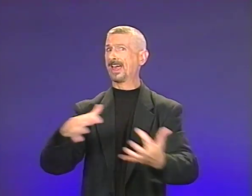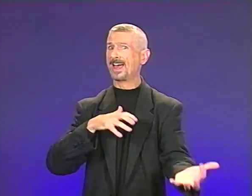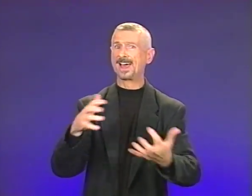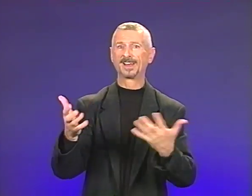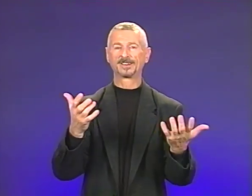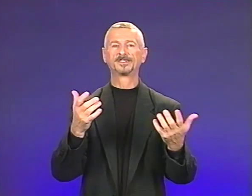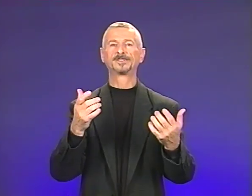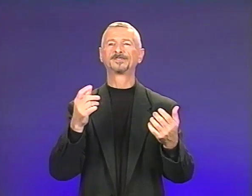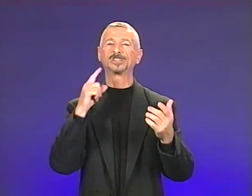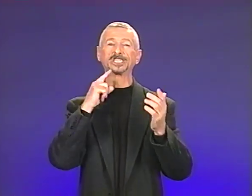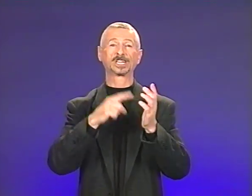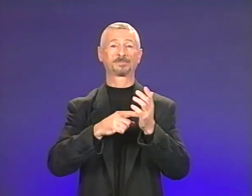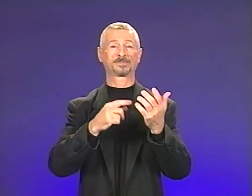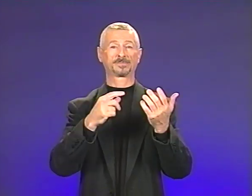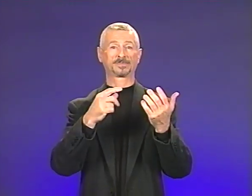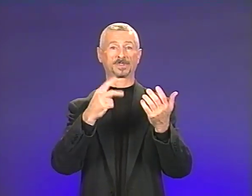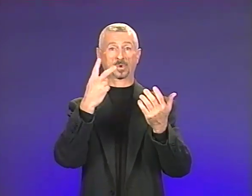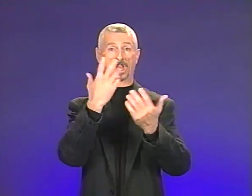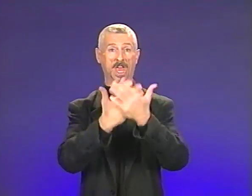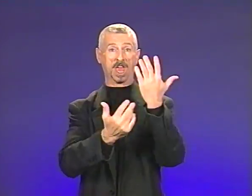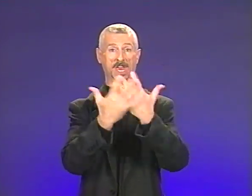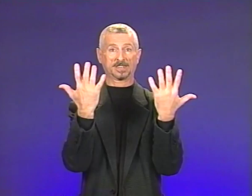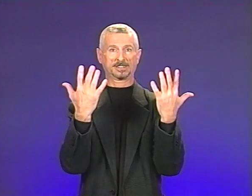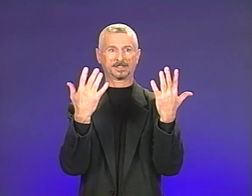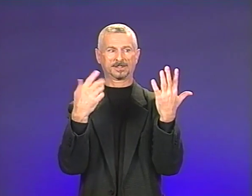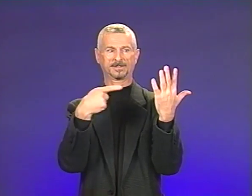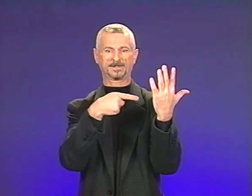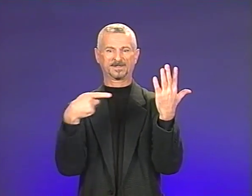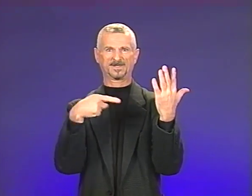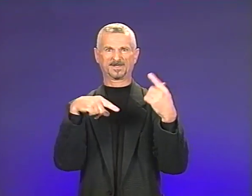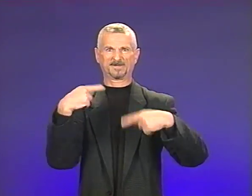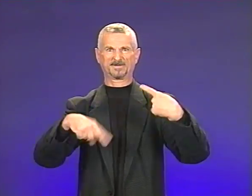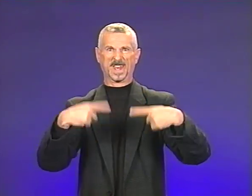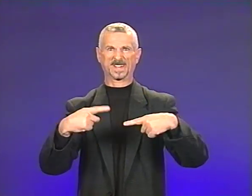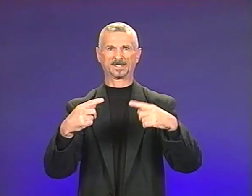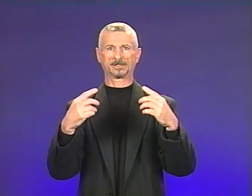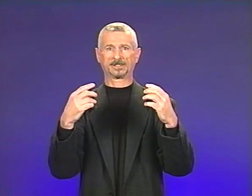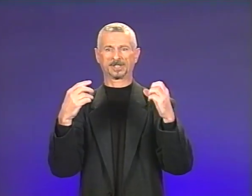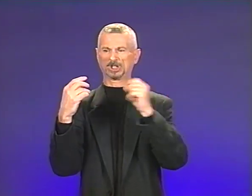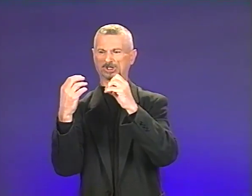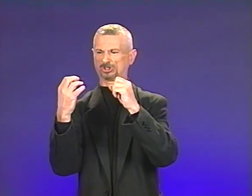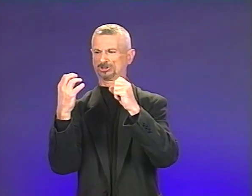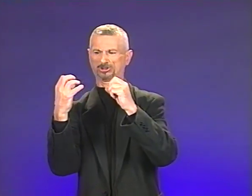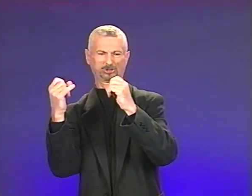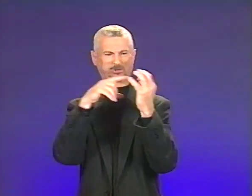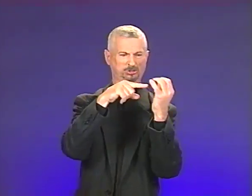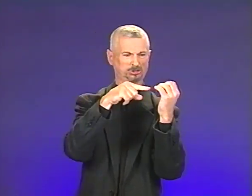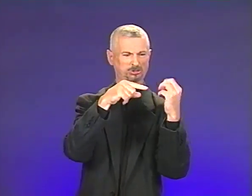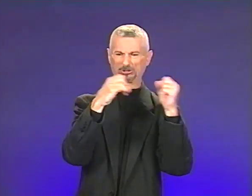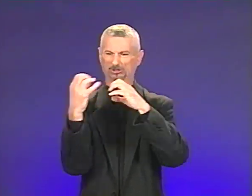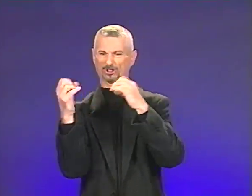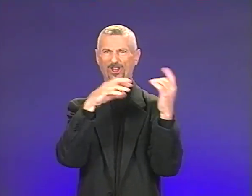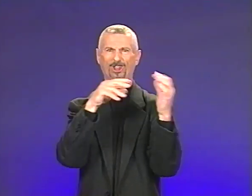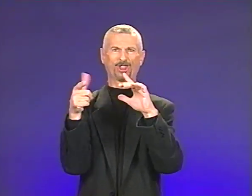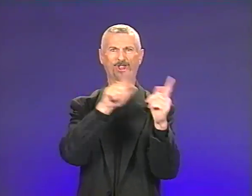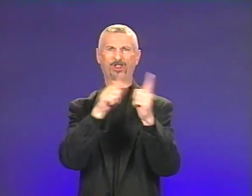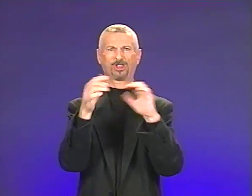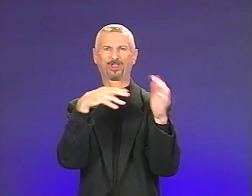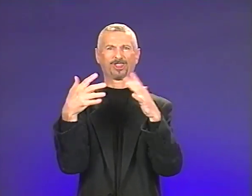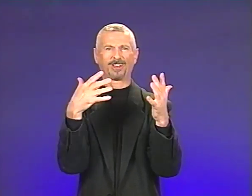One popular routine involves the comedian's hands arguing back and forth with each other in ASL. This is very